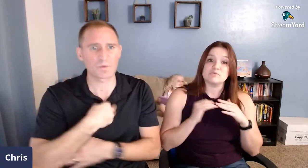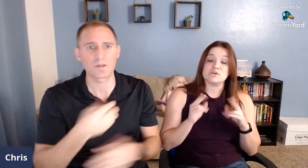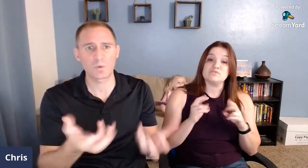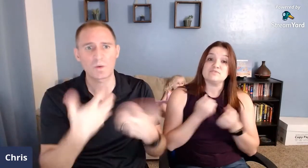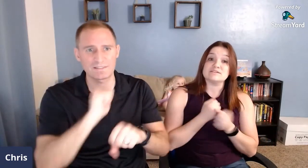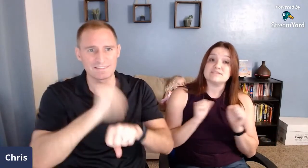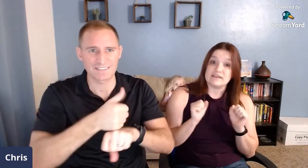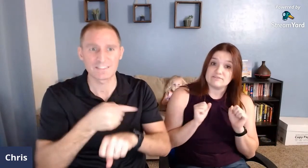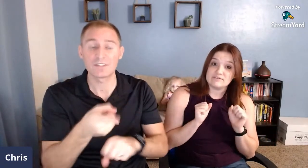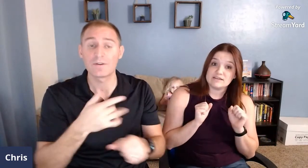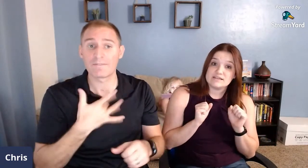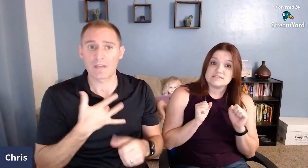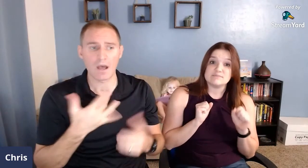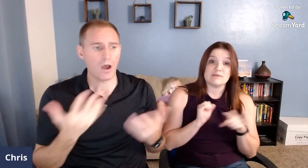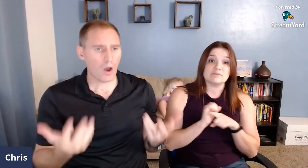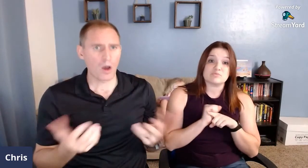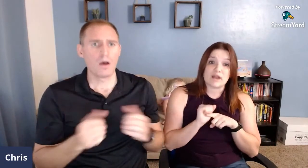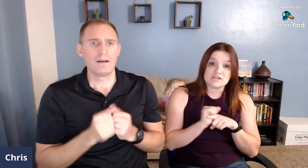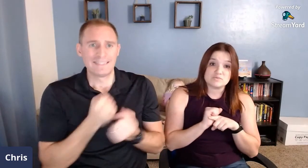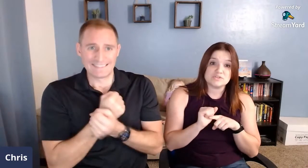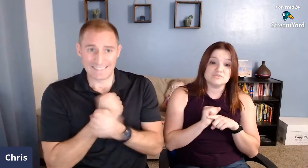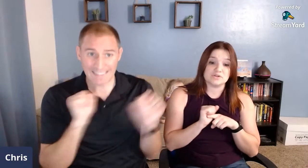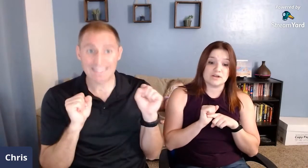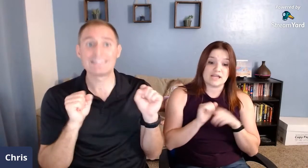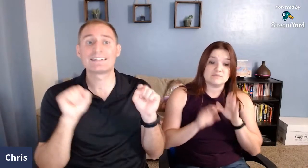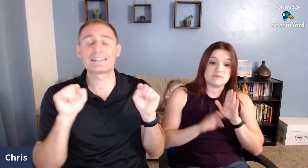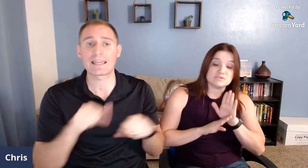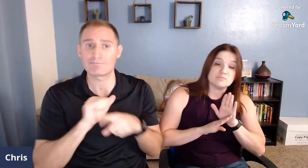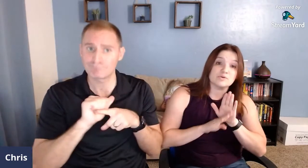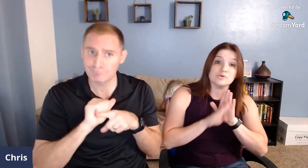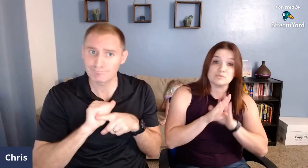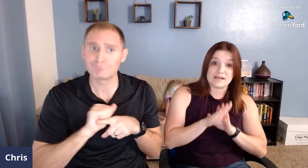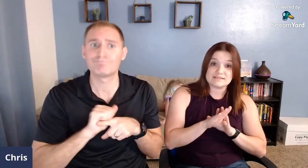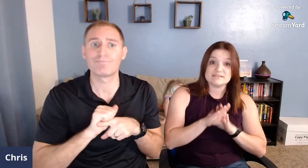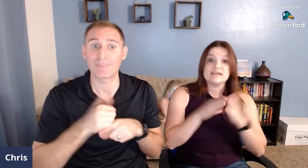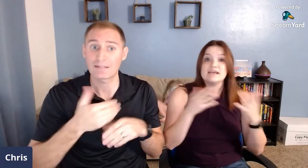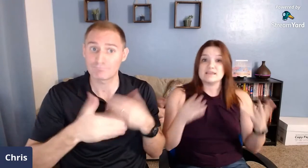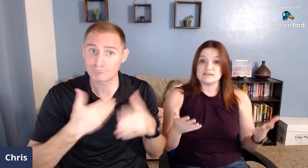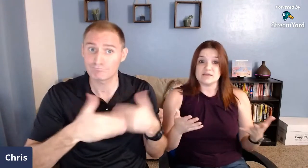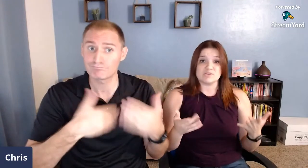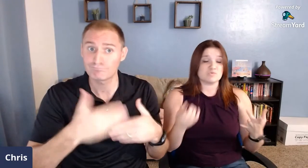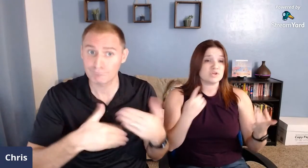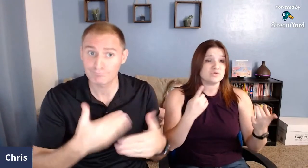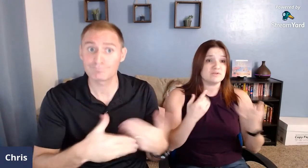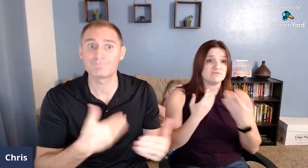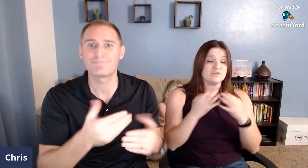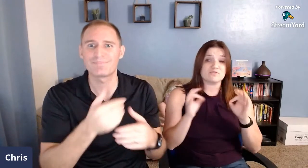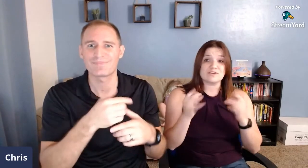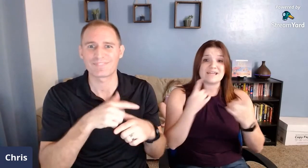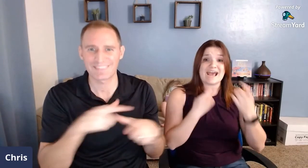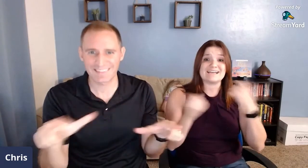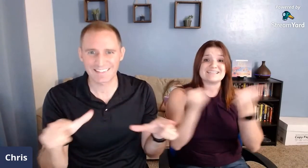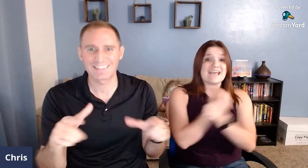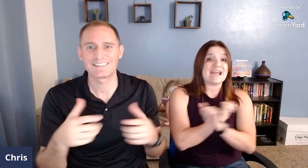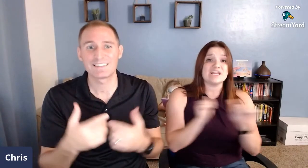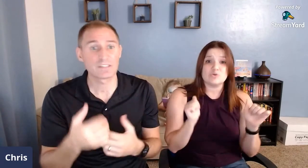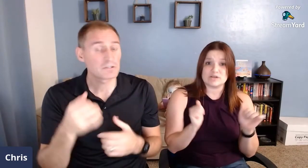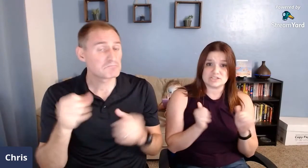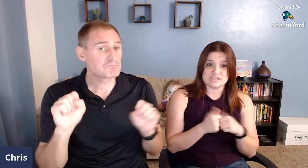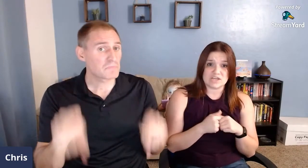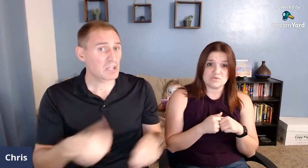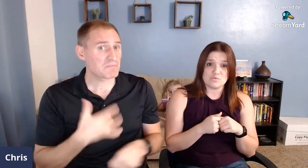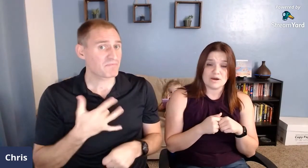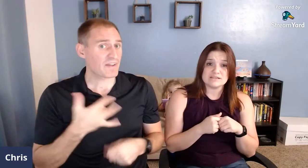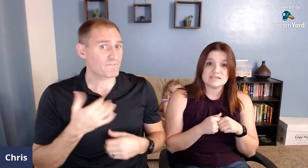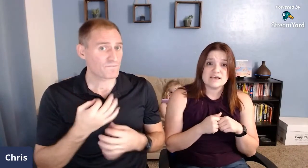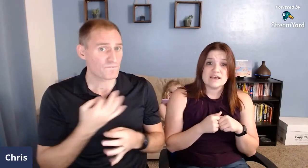comfortable, where you feel safe, to be able to practice what you learn and to be able to progress in the language where you can feel free to ask any